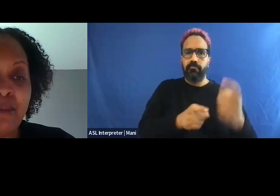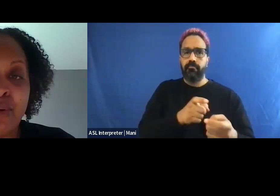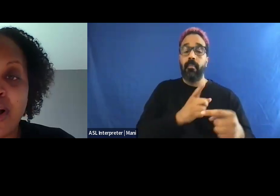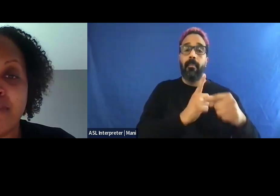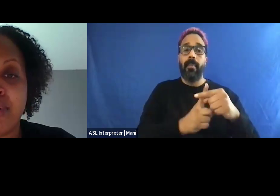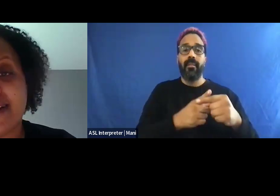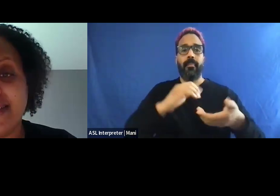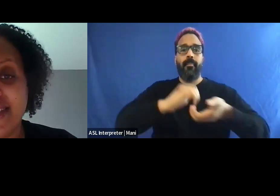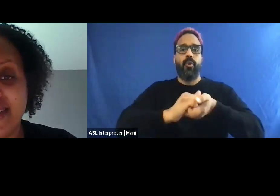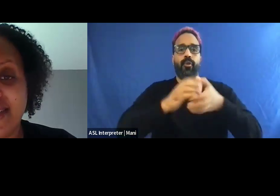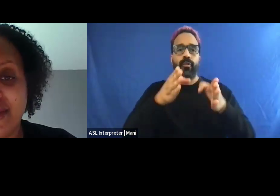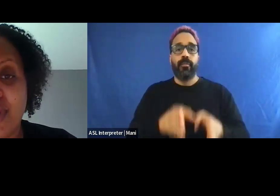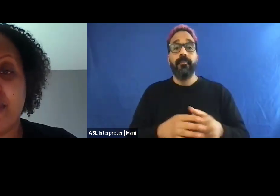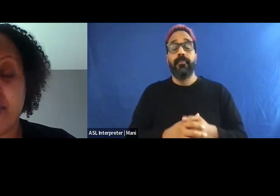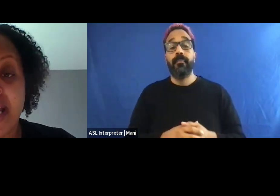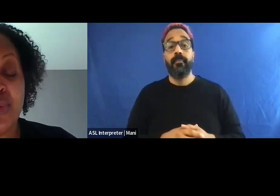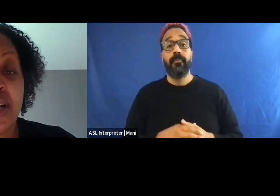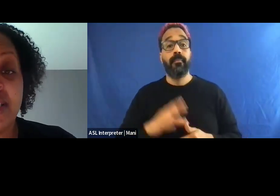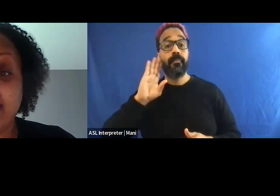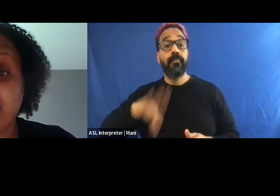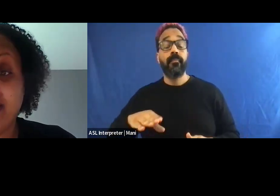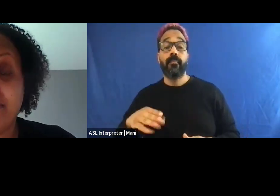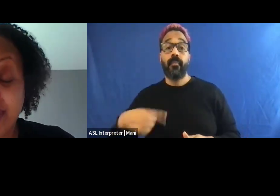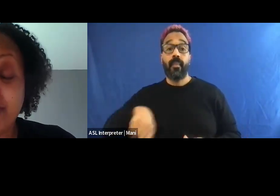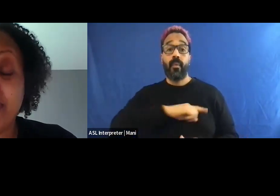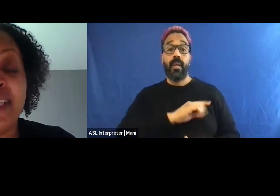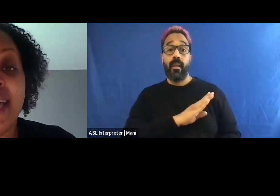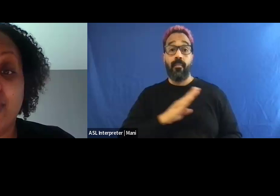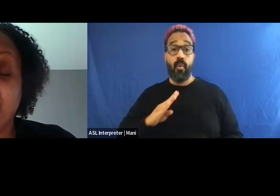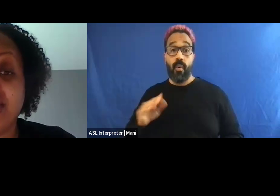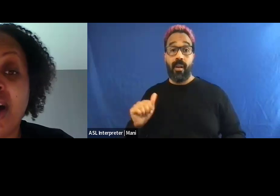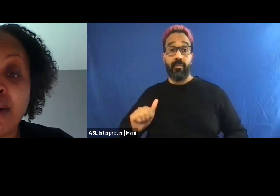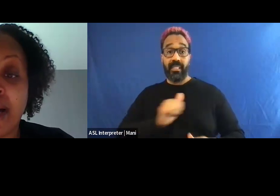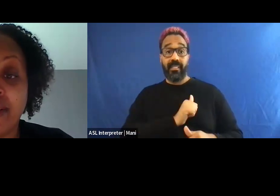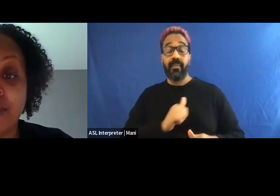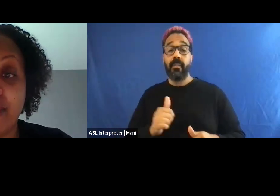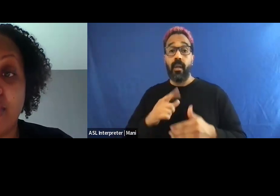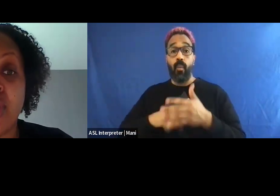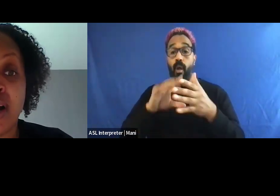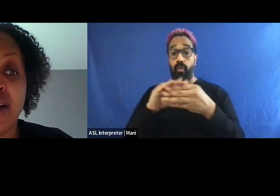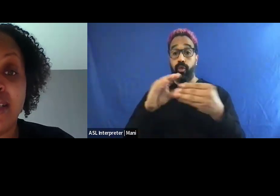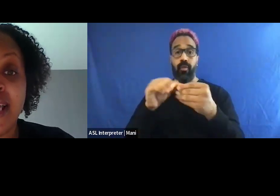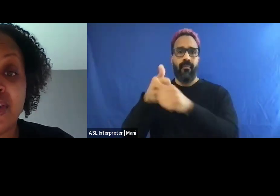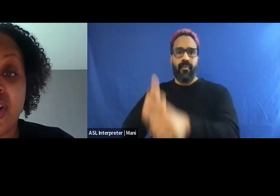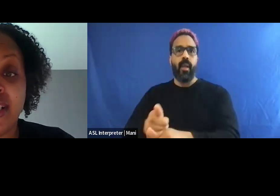And the board practices what we preach. We are disability led, which I'll talk about a little bit more later on in